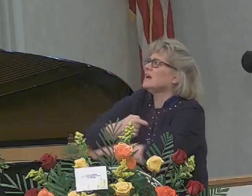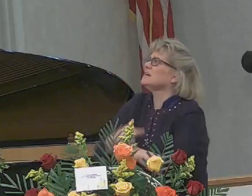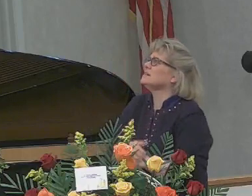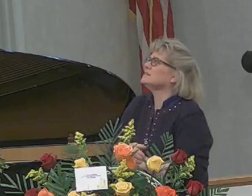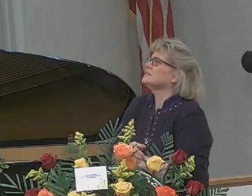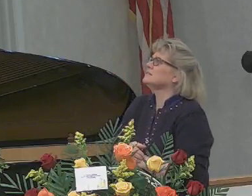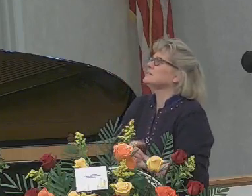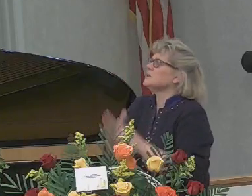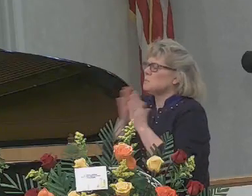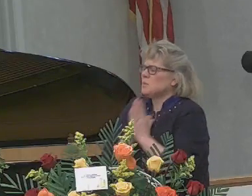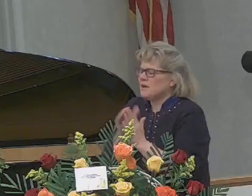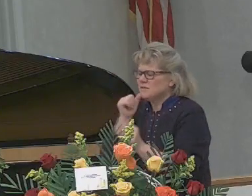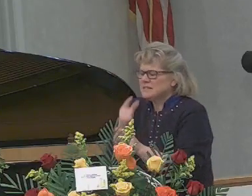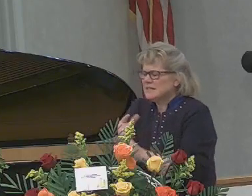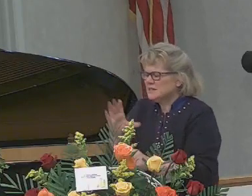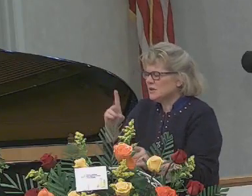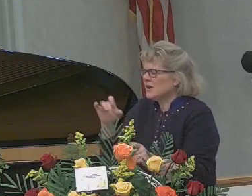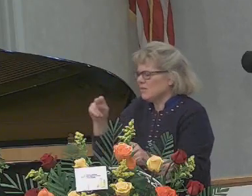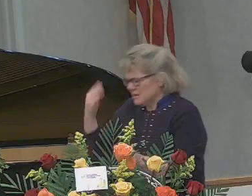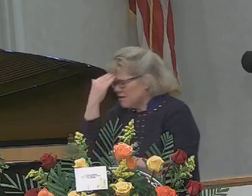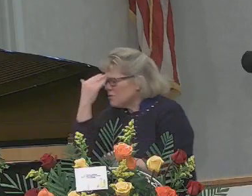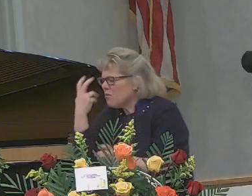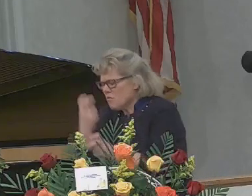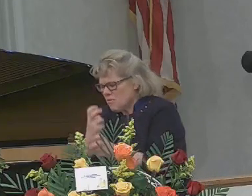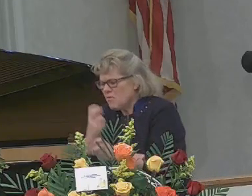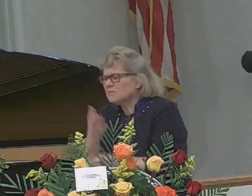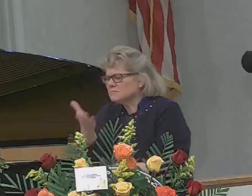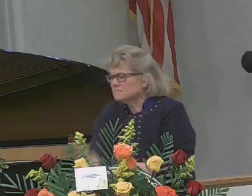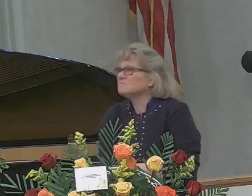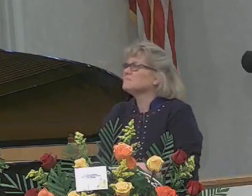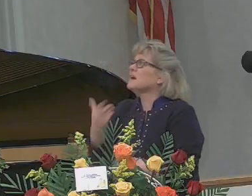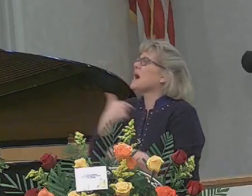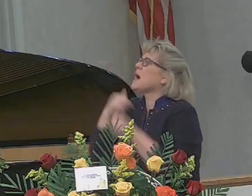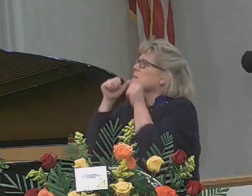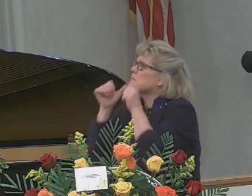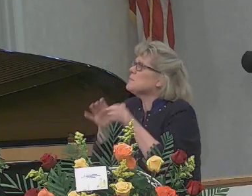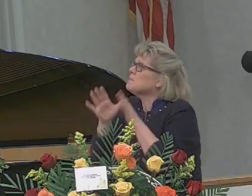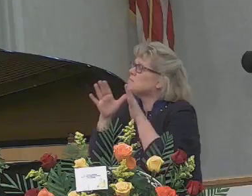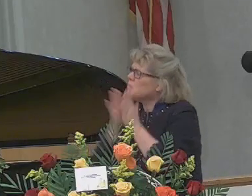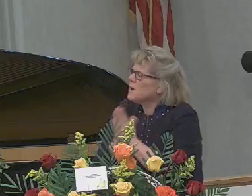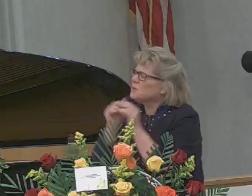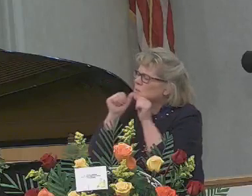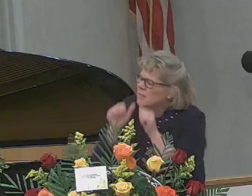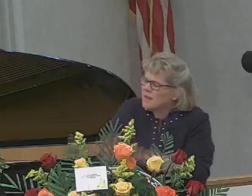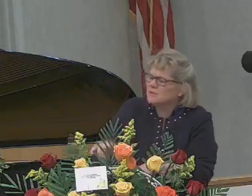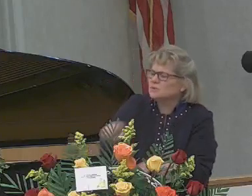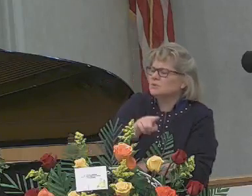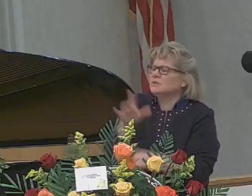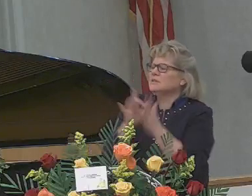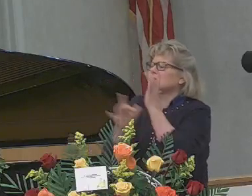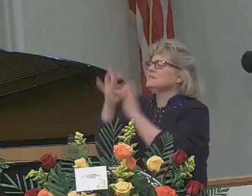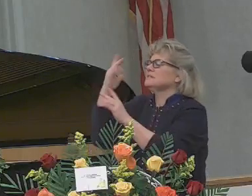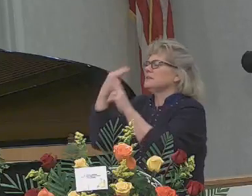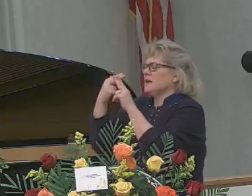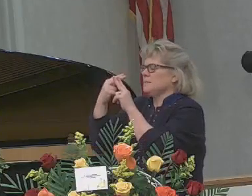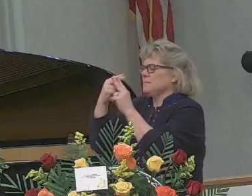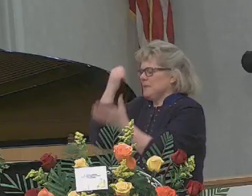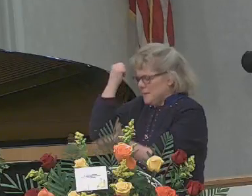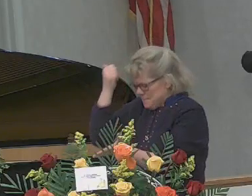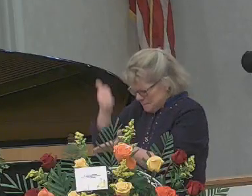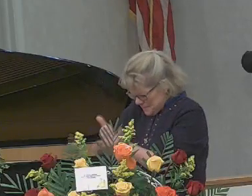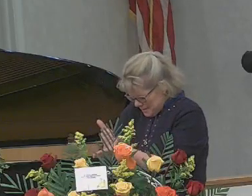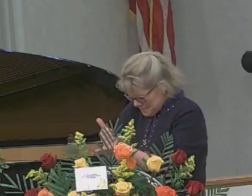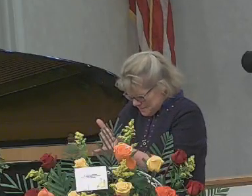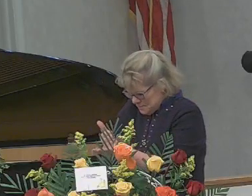I pray for Sister Carolyn. I know it's going to be tough. I pray that you would minister to her. In Jesus' name,